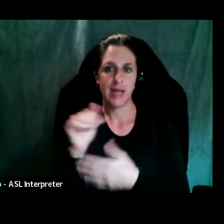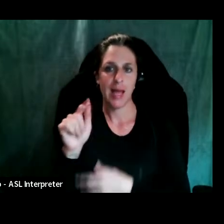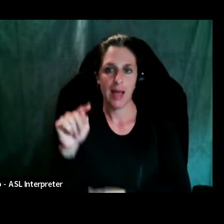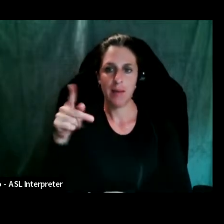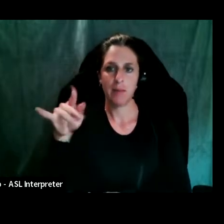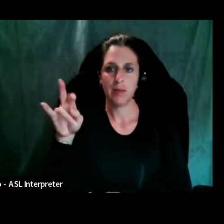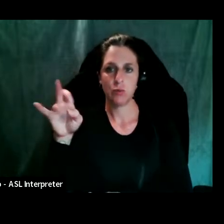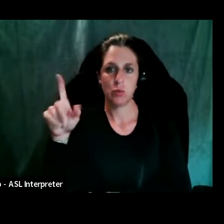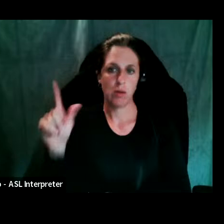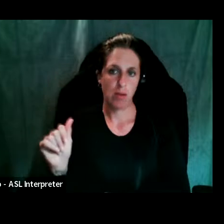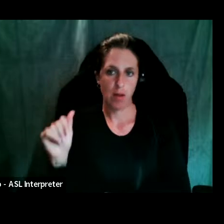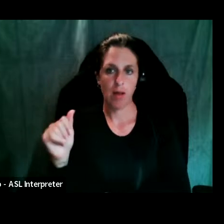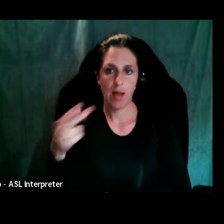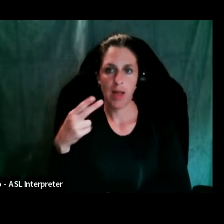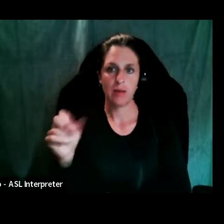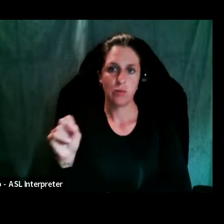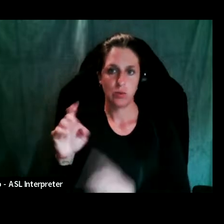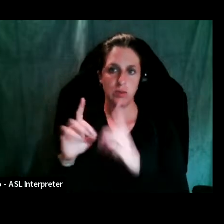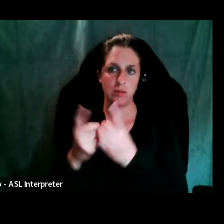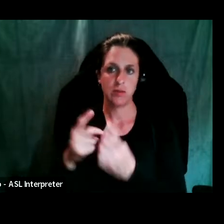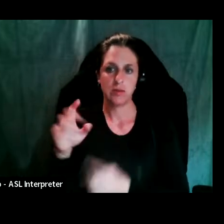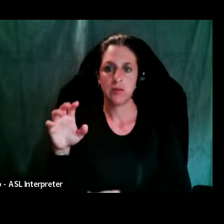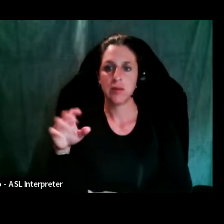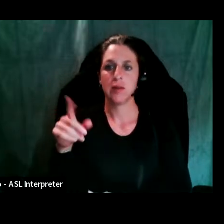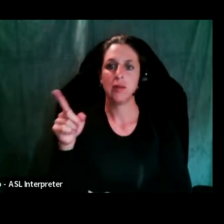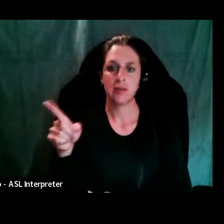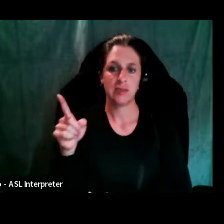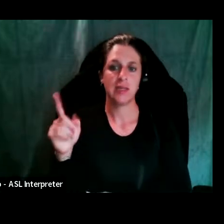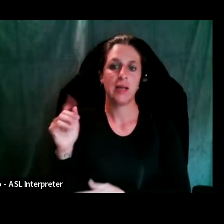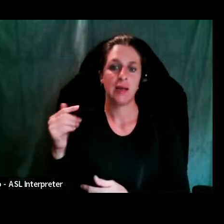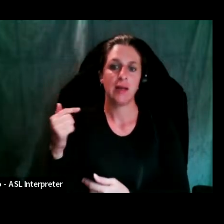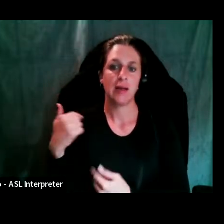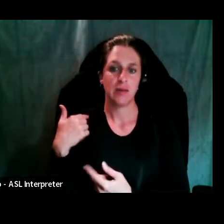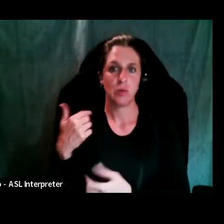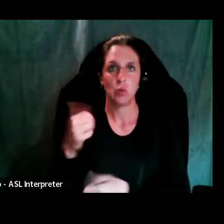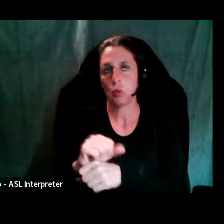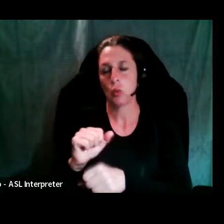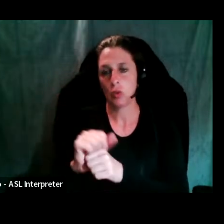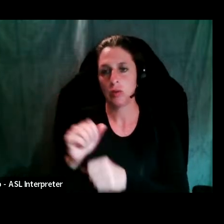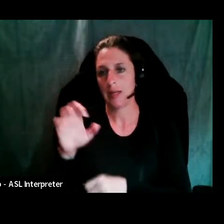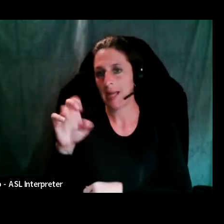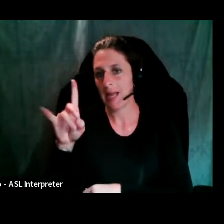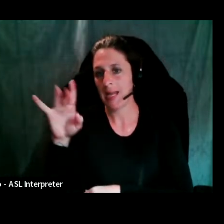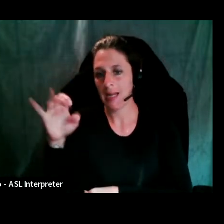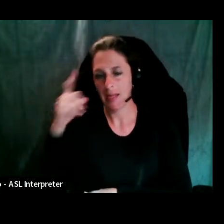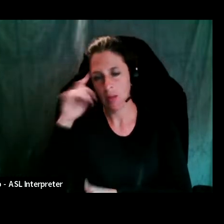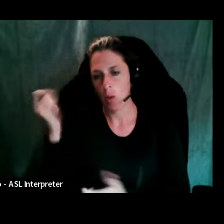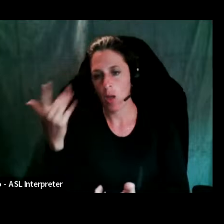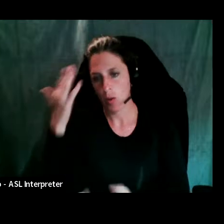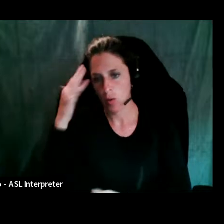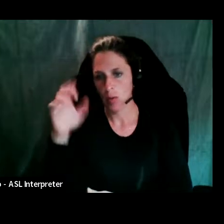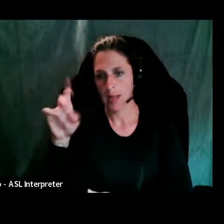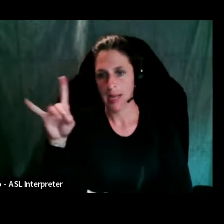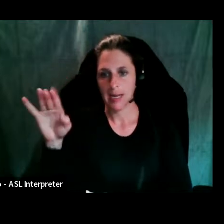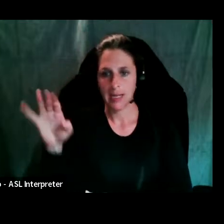And Eddie has worked with, I think we all know Eddie. And I